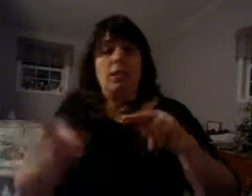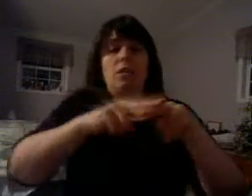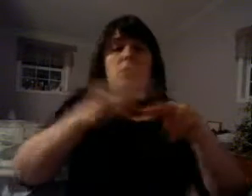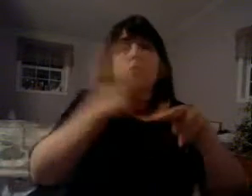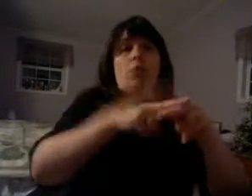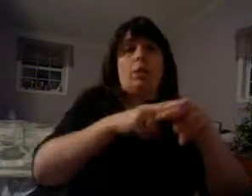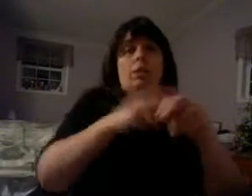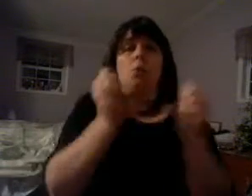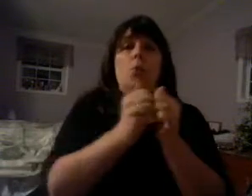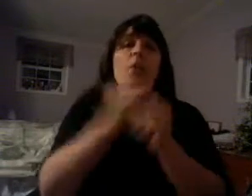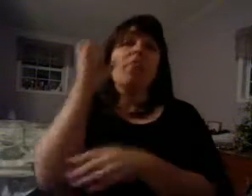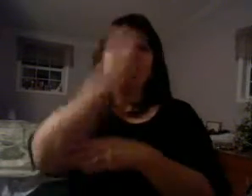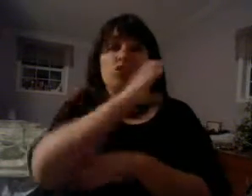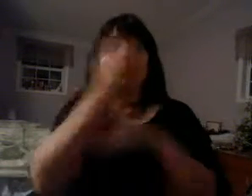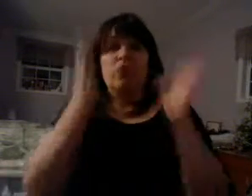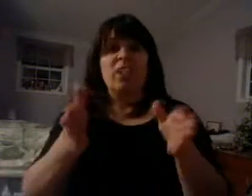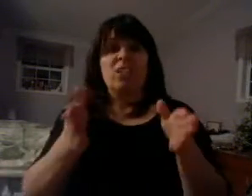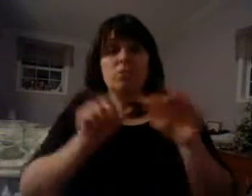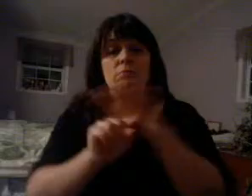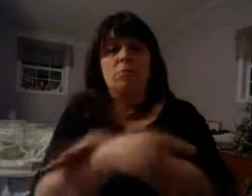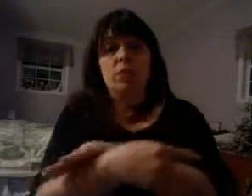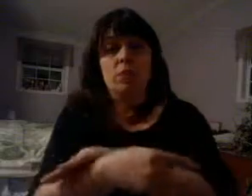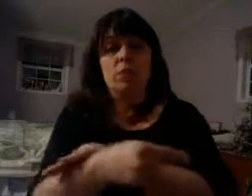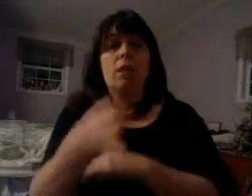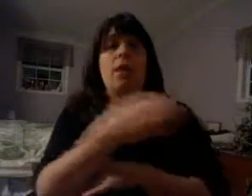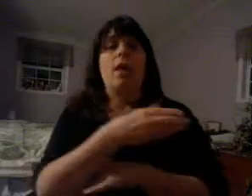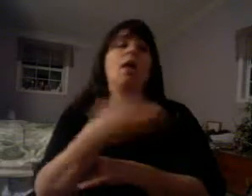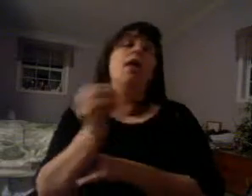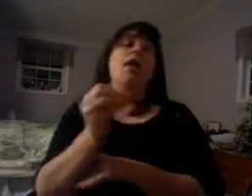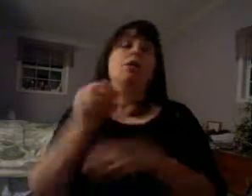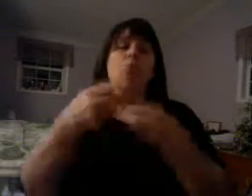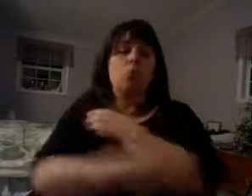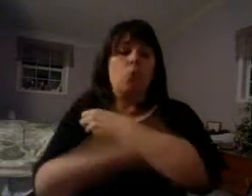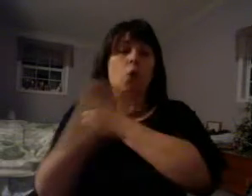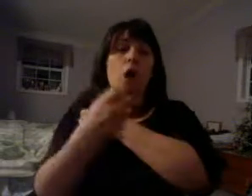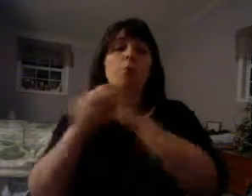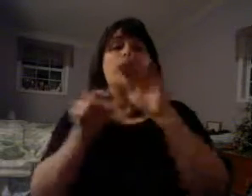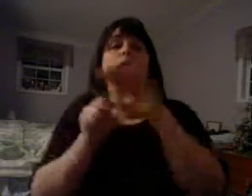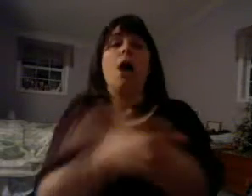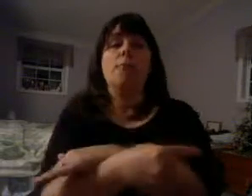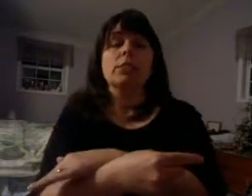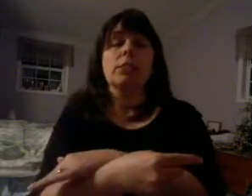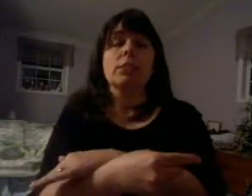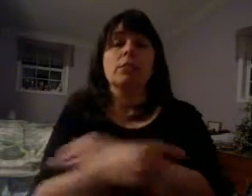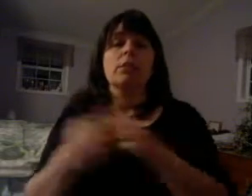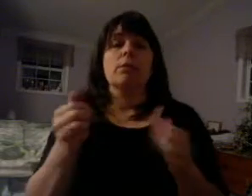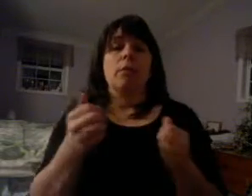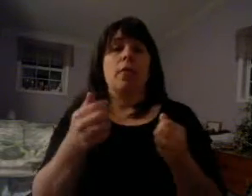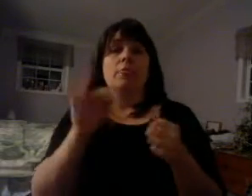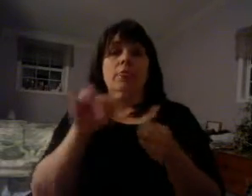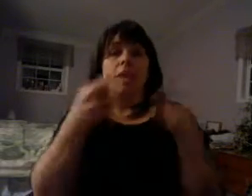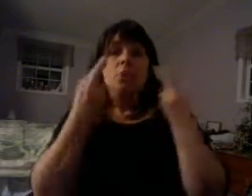felony homicides. We see an increase in robbery homicides. And as a result of all of that, all of these are the kinds